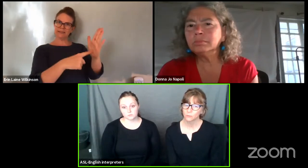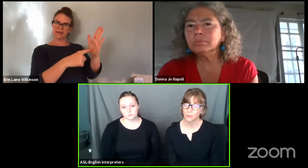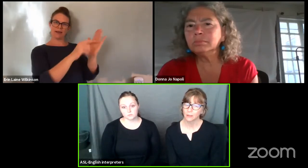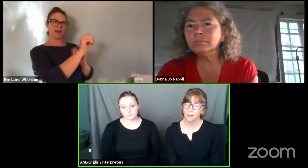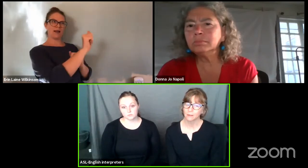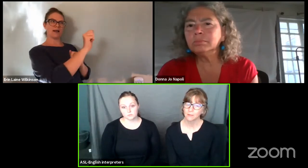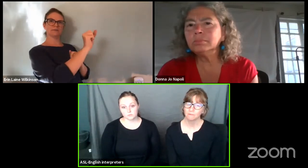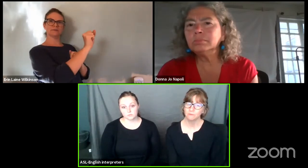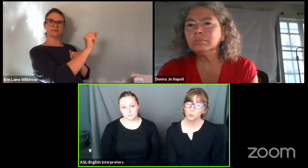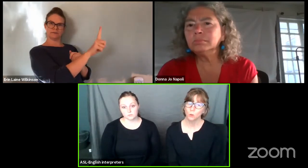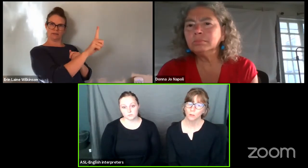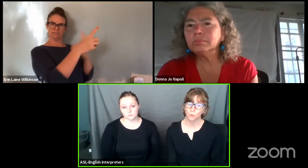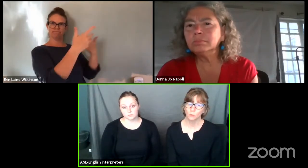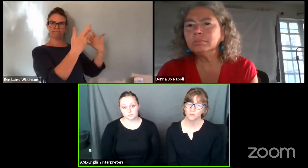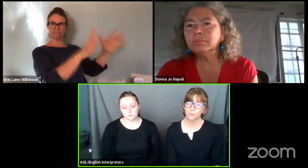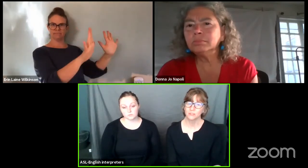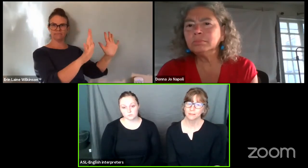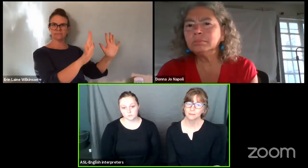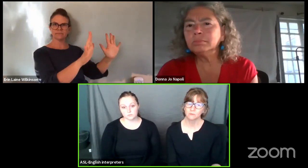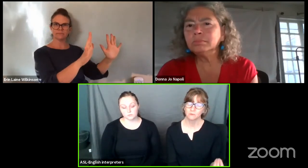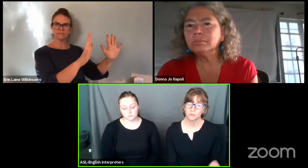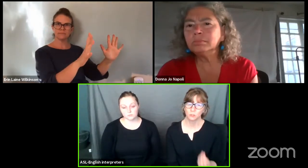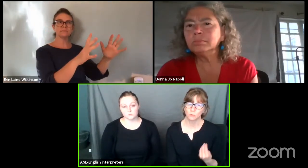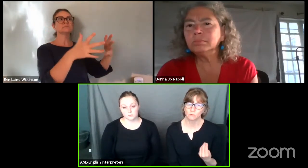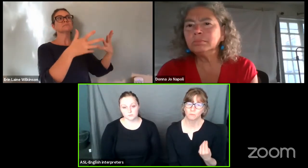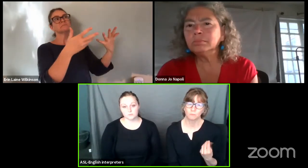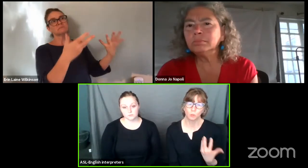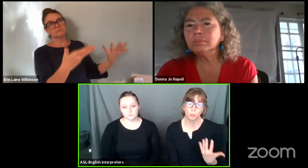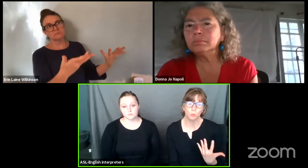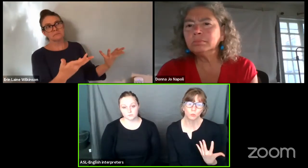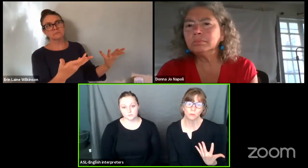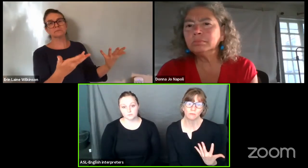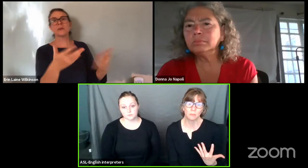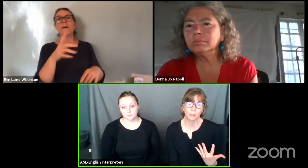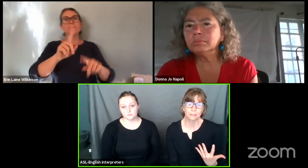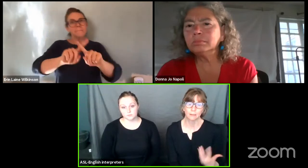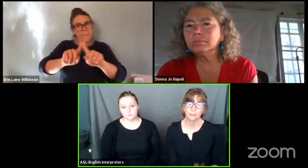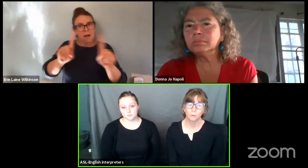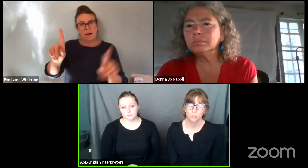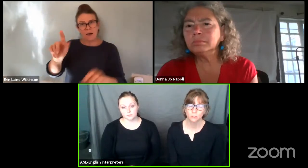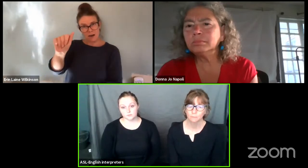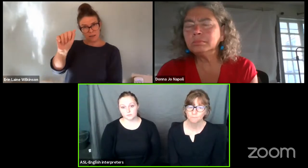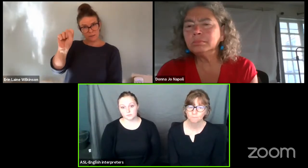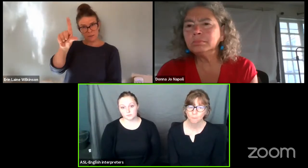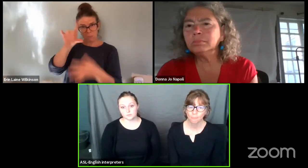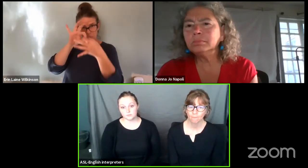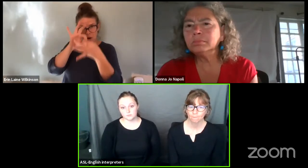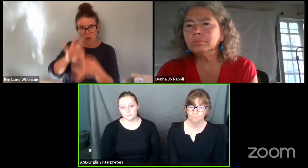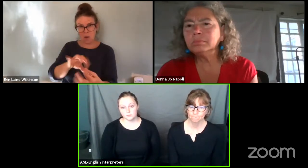idealized view on what was representative of a good user of American Sign Language.